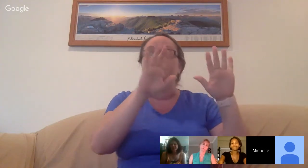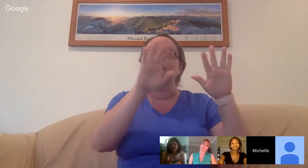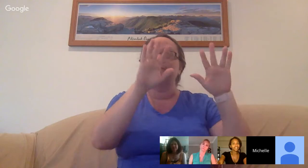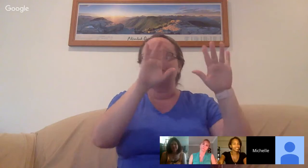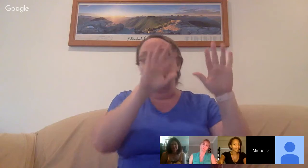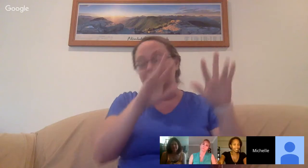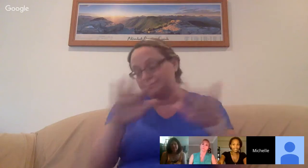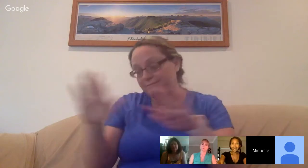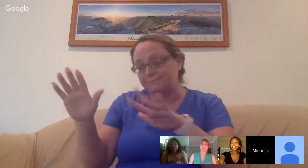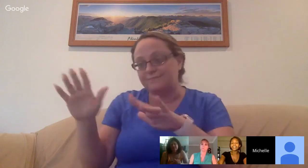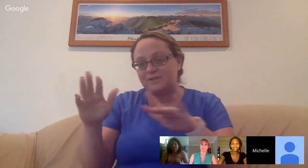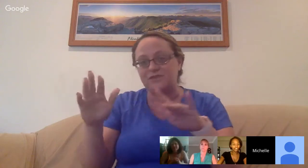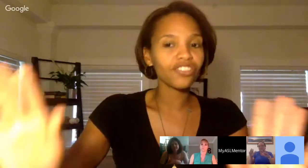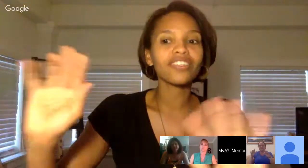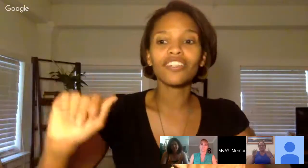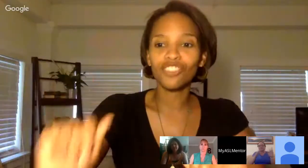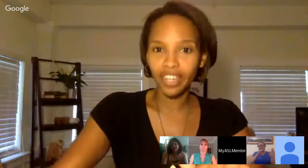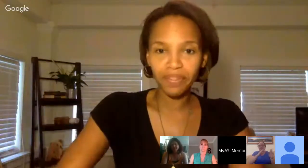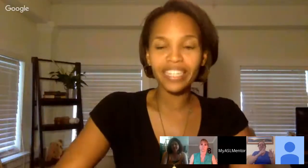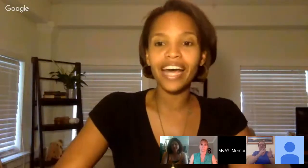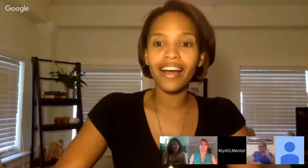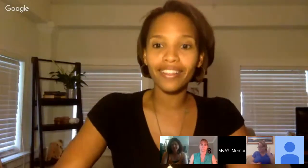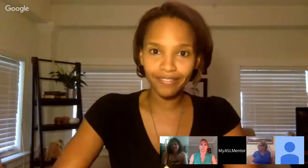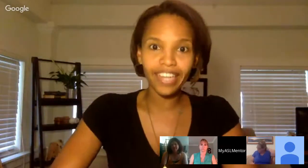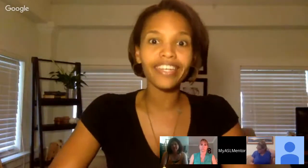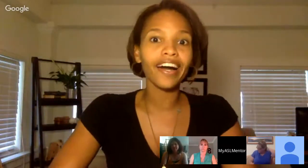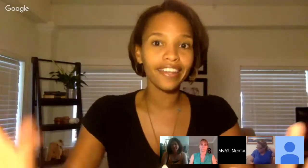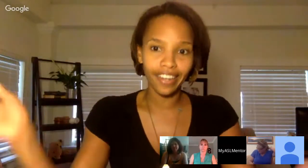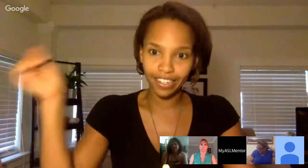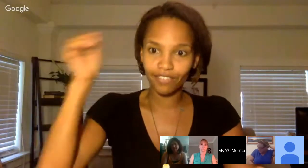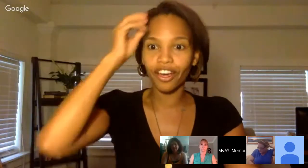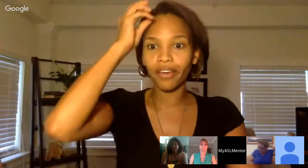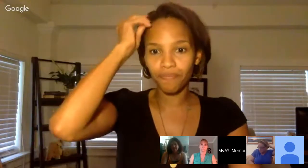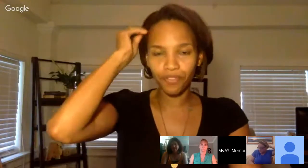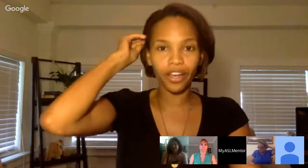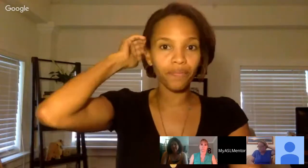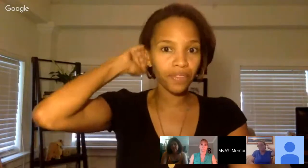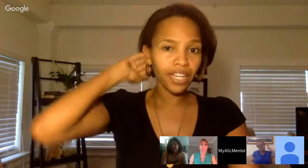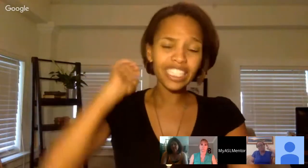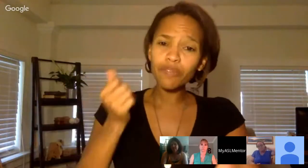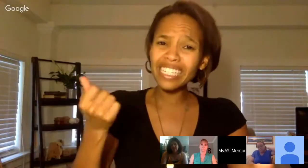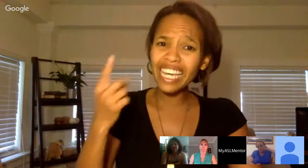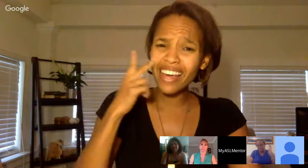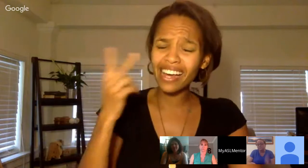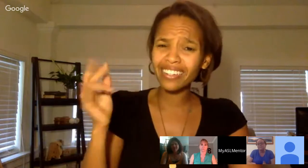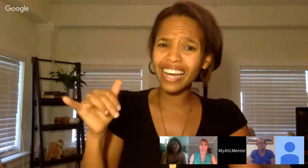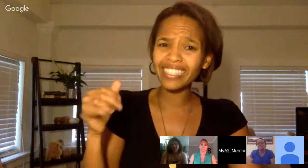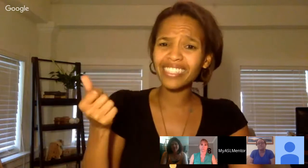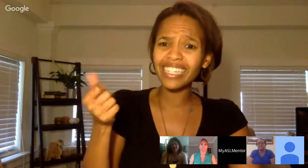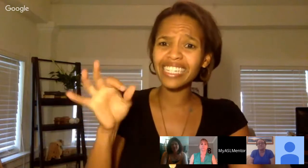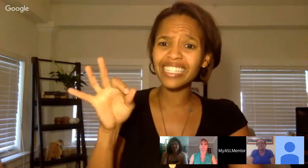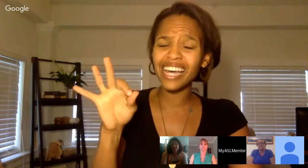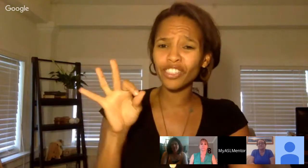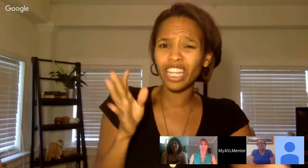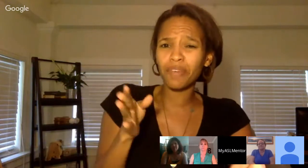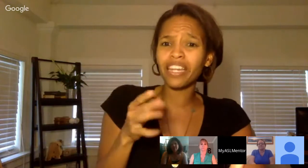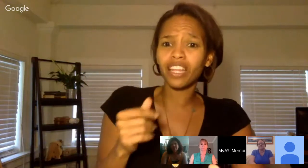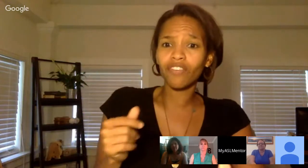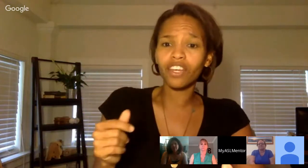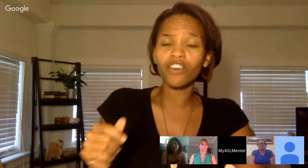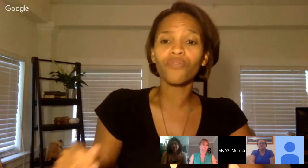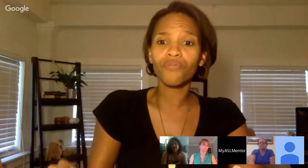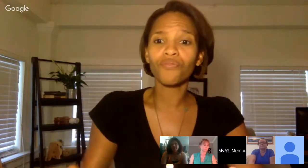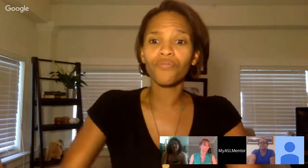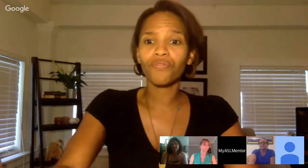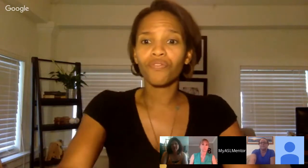be in such and such. Yep, exactly. And yada yada. Right, right. Did everybody see that at 19 seconds at the beginning